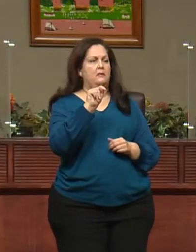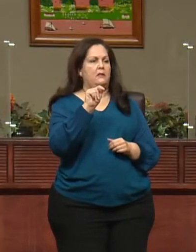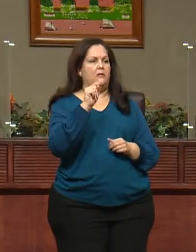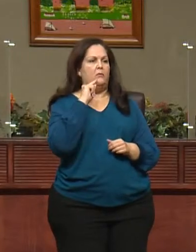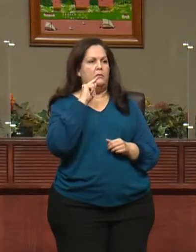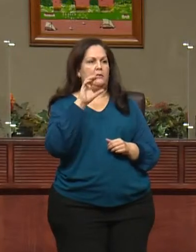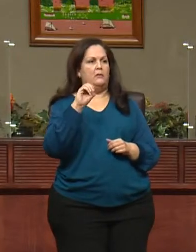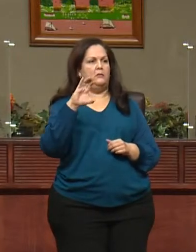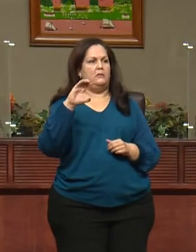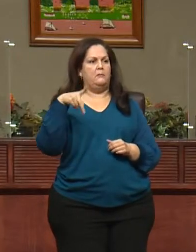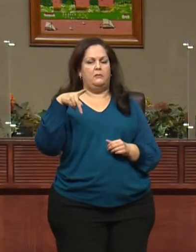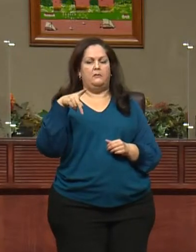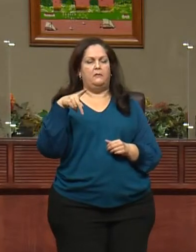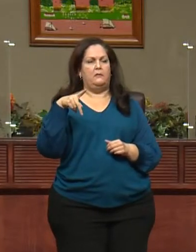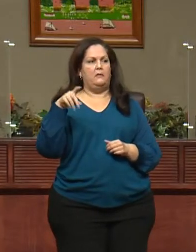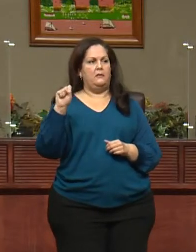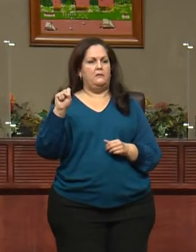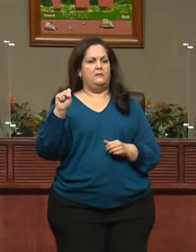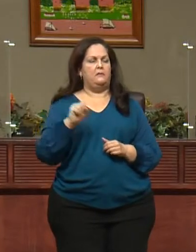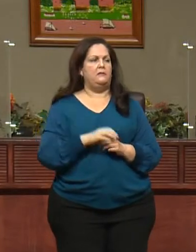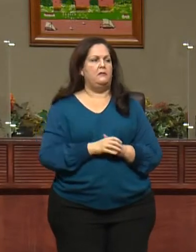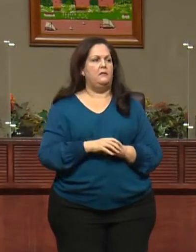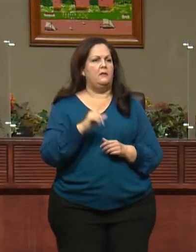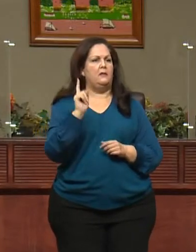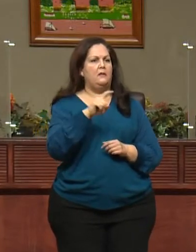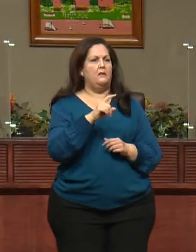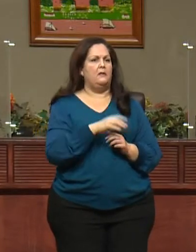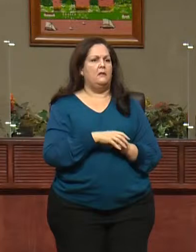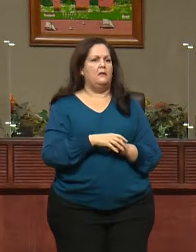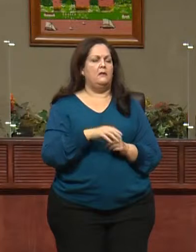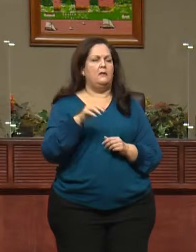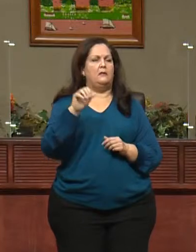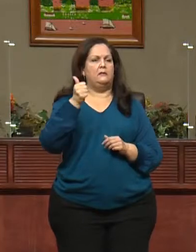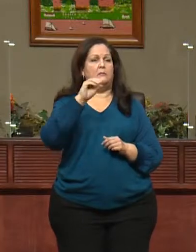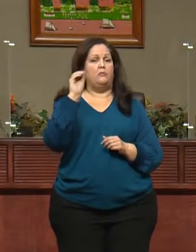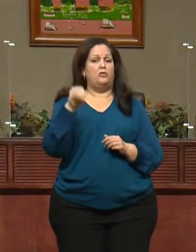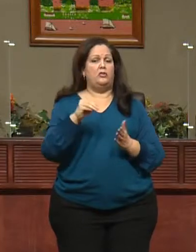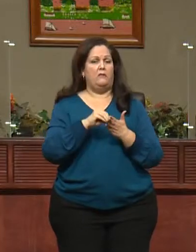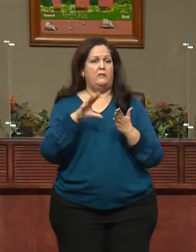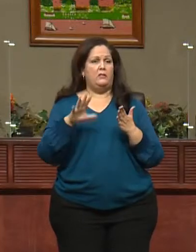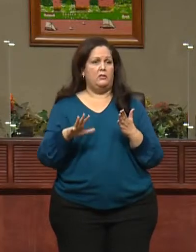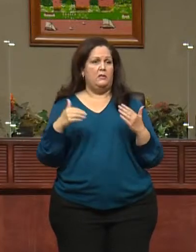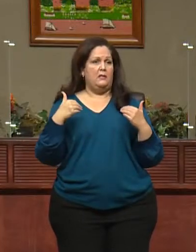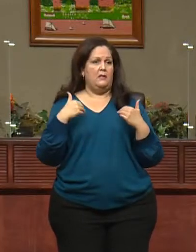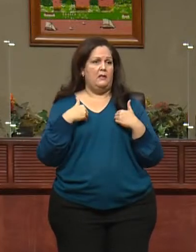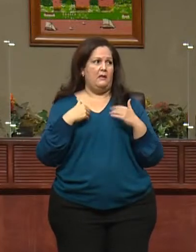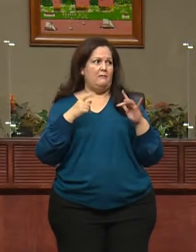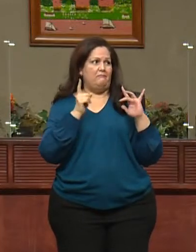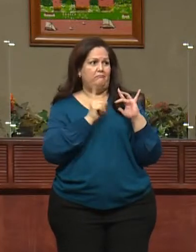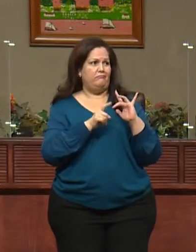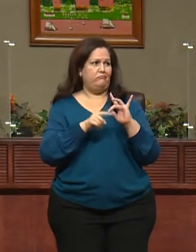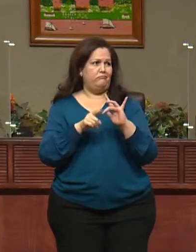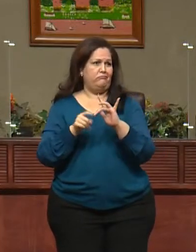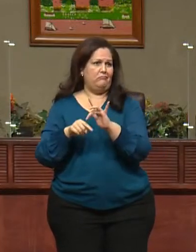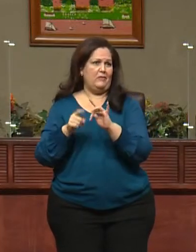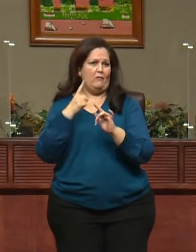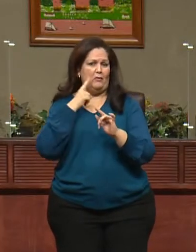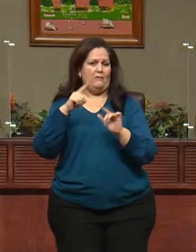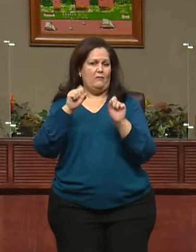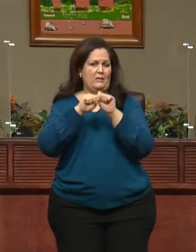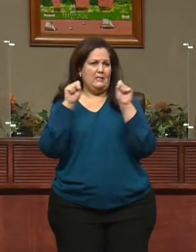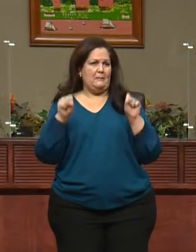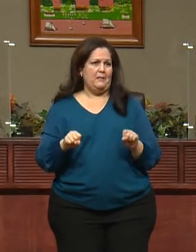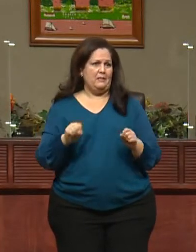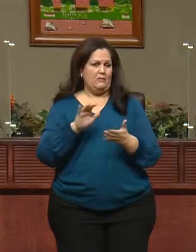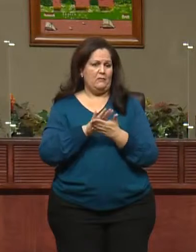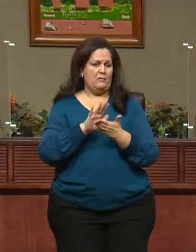OCPS. Scott, as you know, 1 out of 10 OCPS students had 15 or more unexcused absences for the first semester of this school